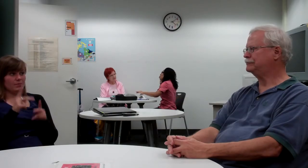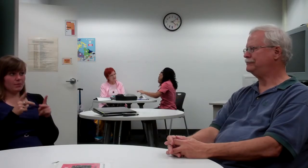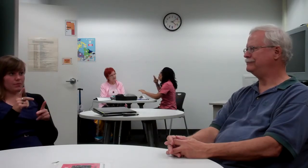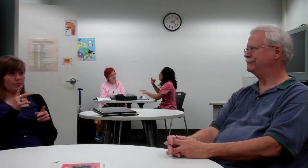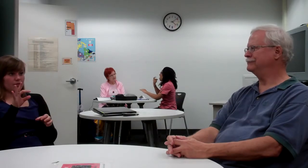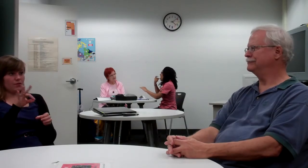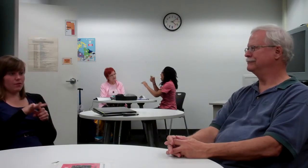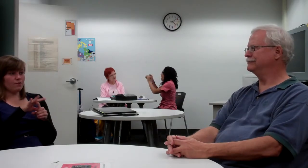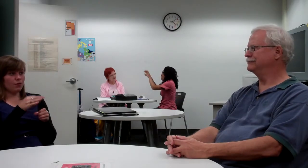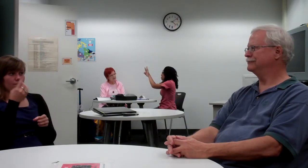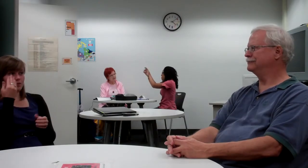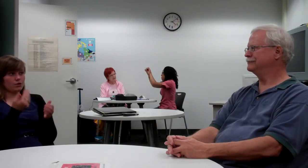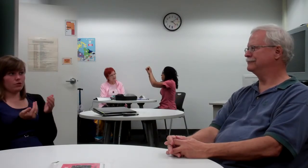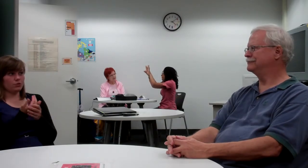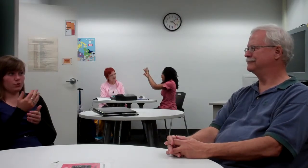Got to blame ourselves for some extent.